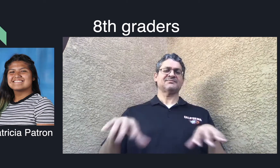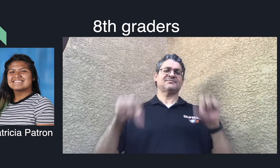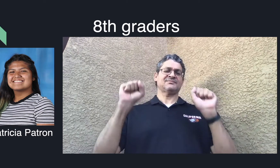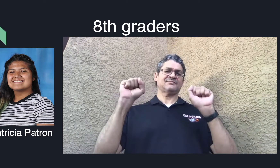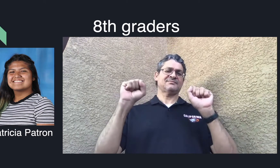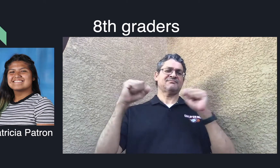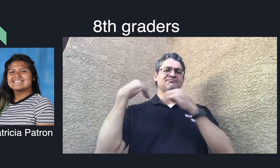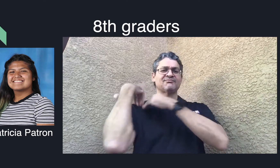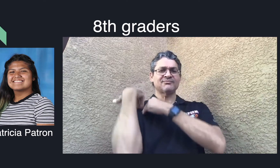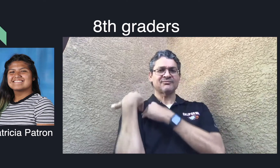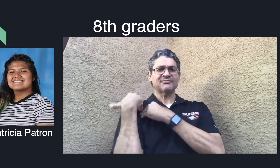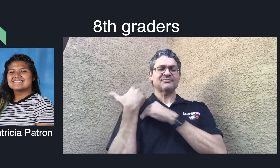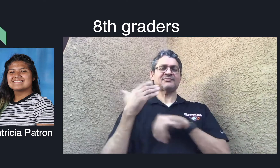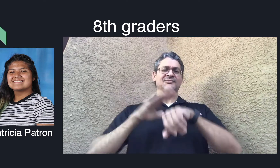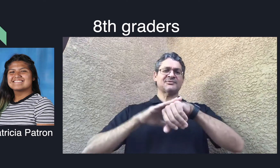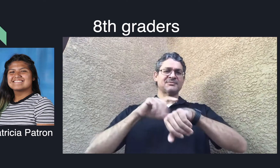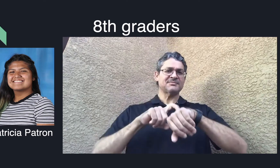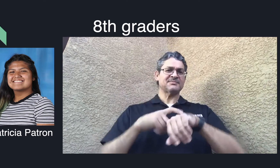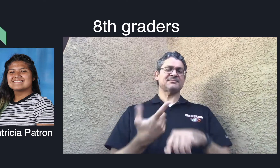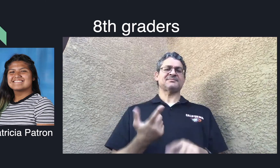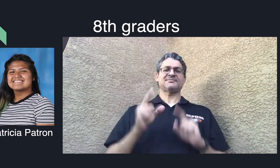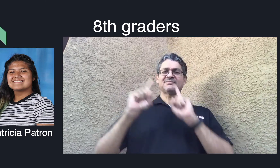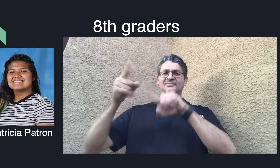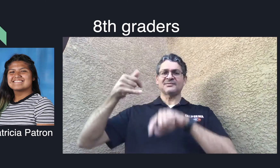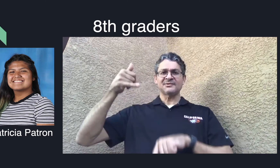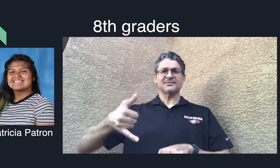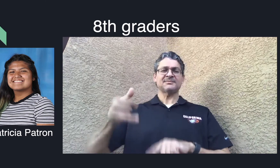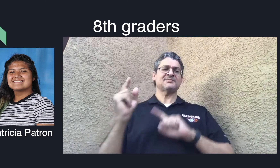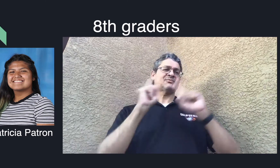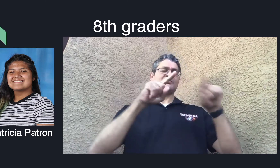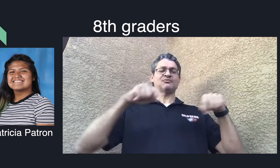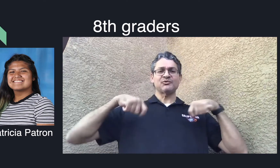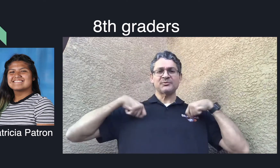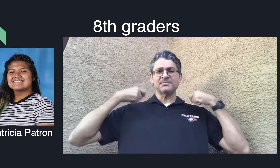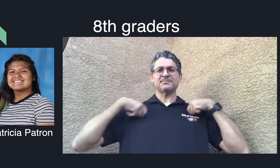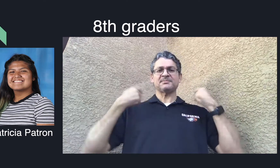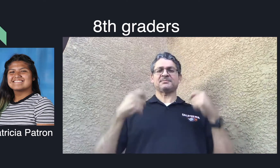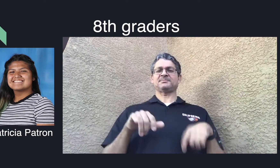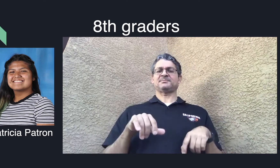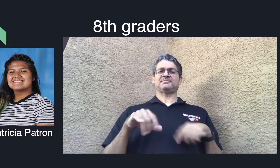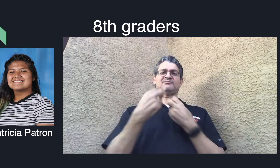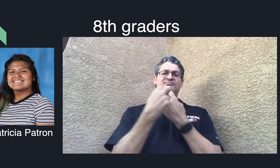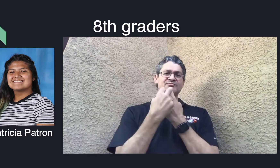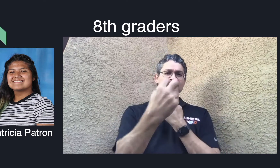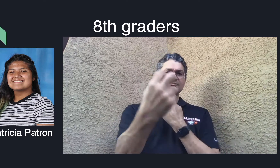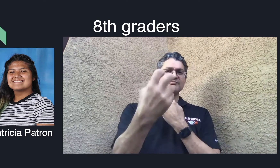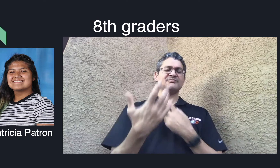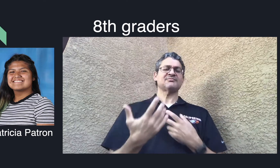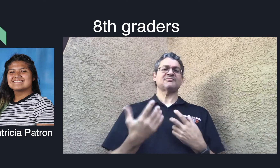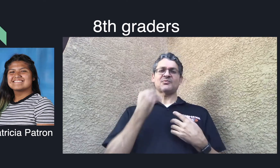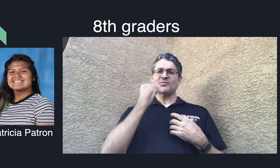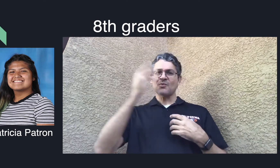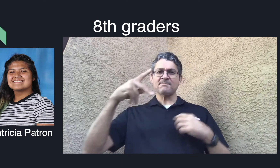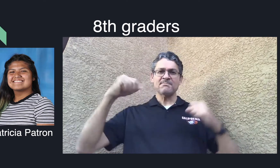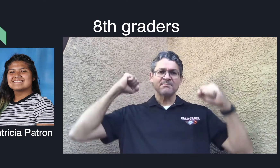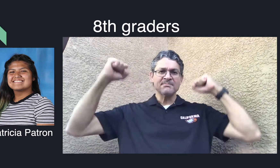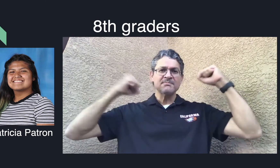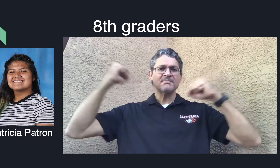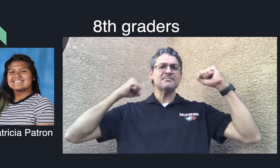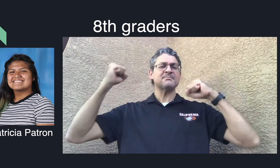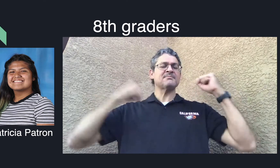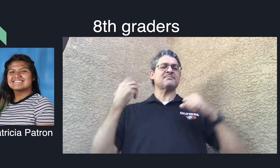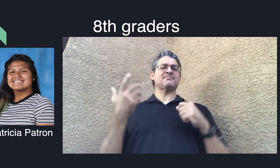This student is responsible, on time, puts on their clothes, goes to the gym,